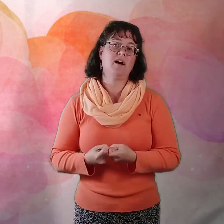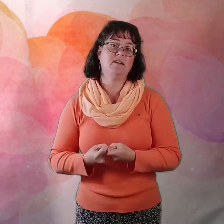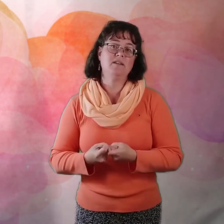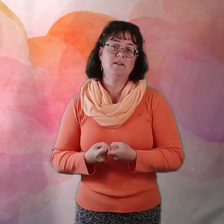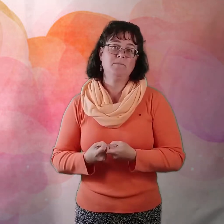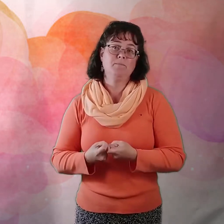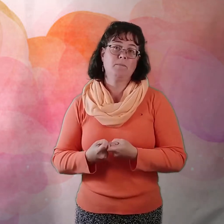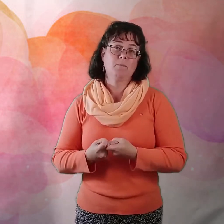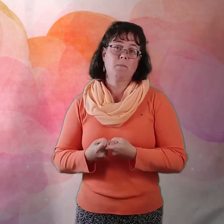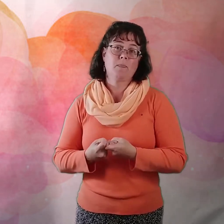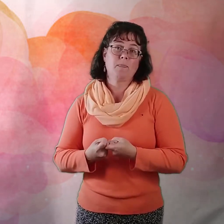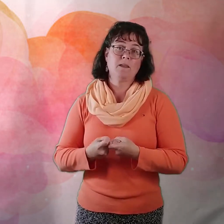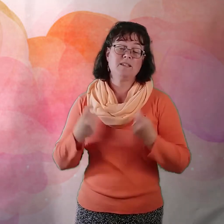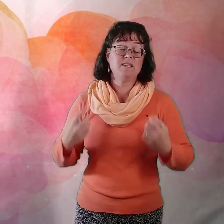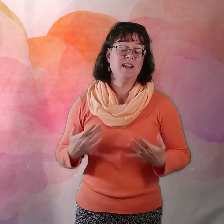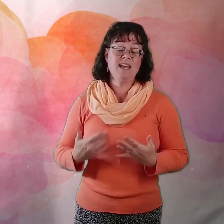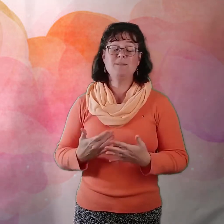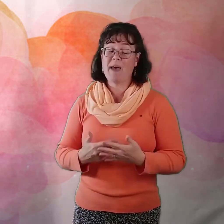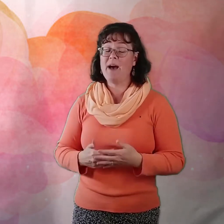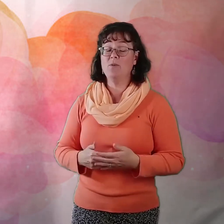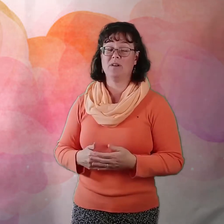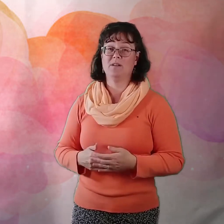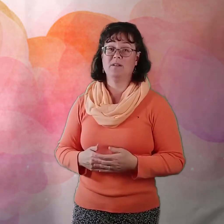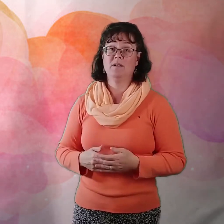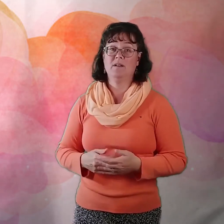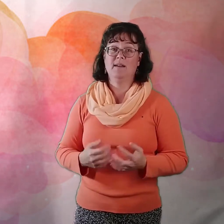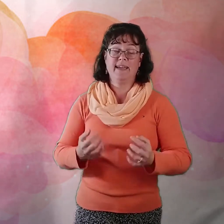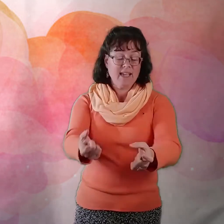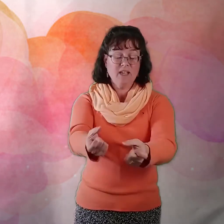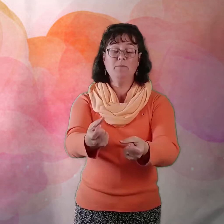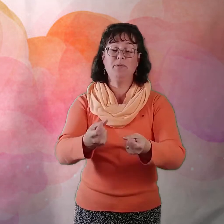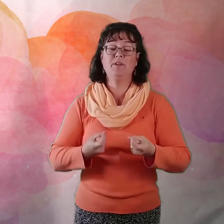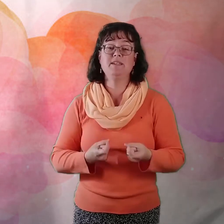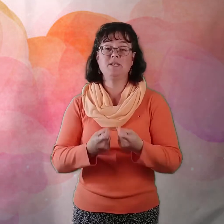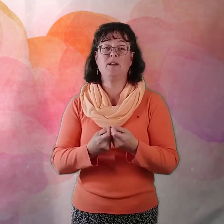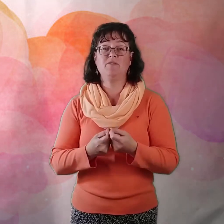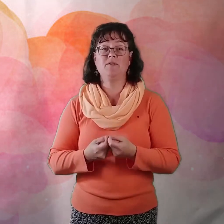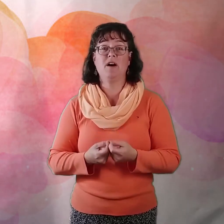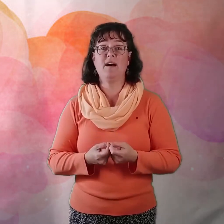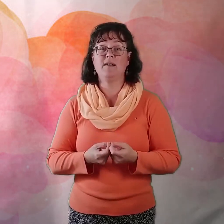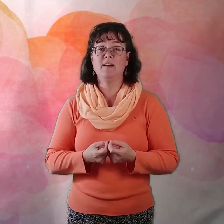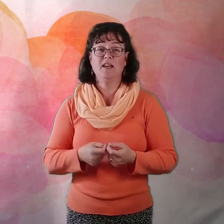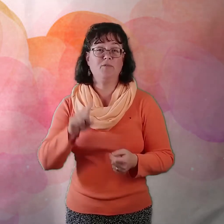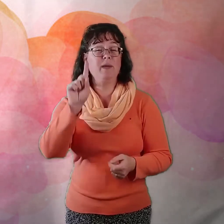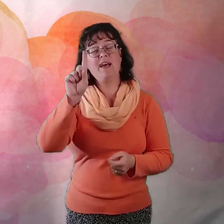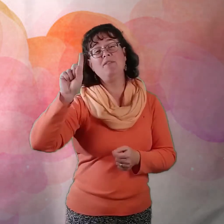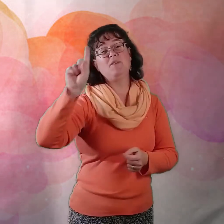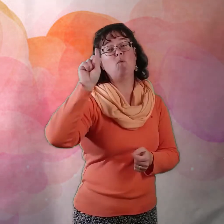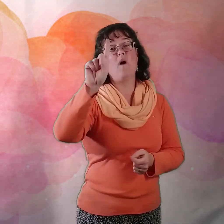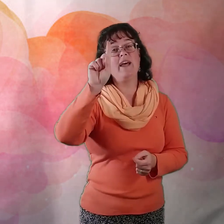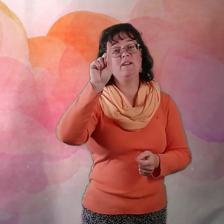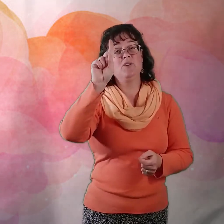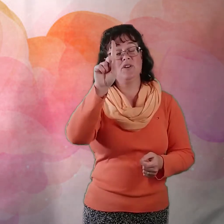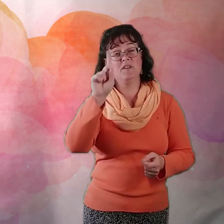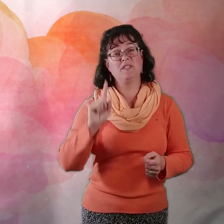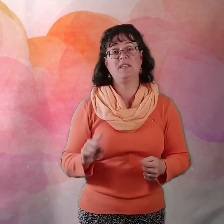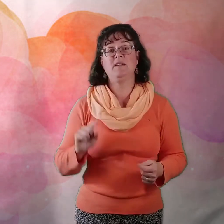God. Because sin has power. It can pull us away from God. If we have even one hook of sin in